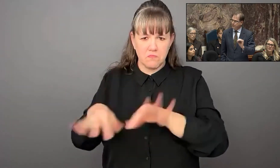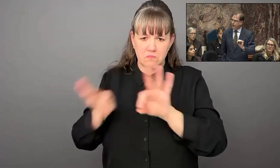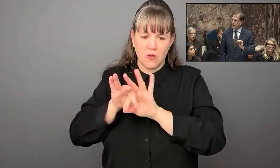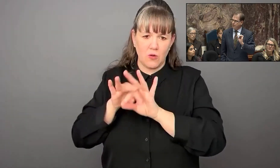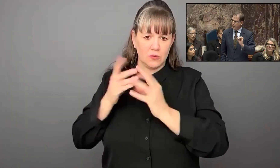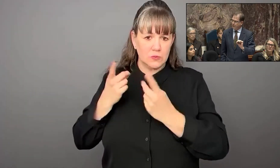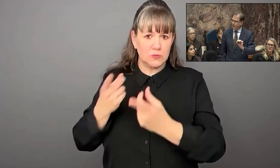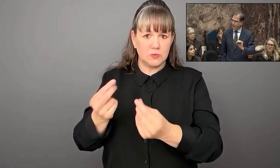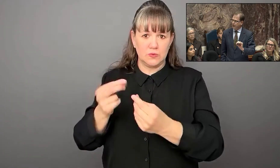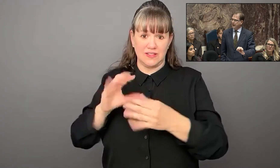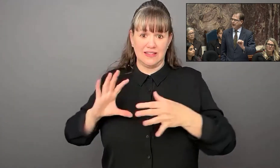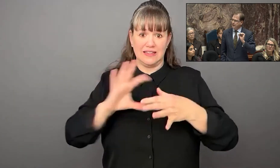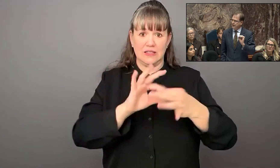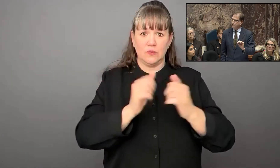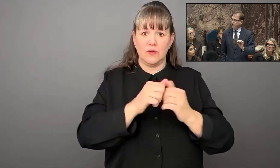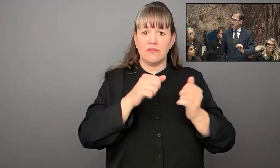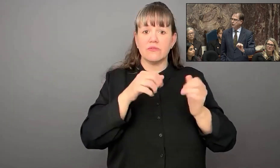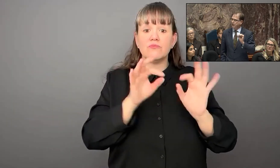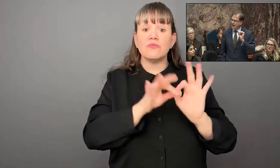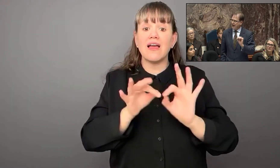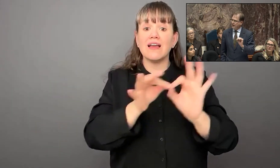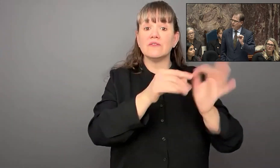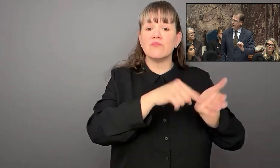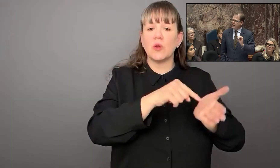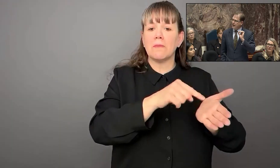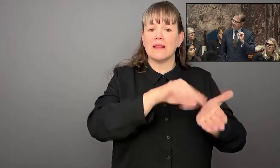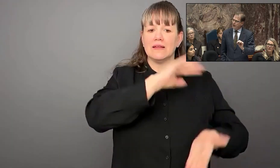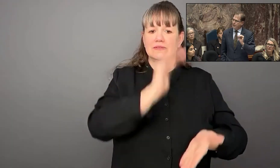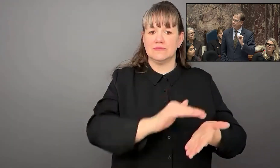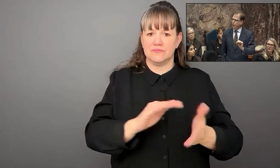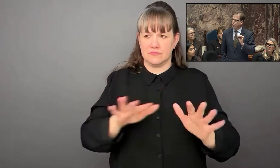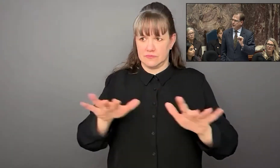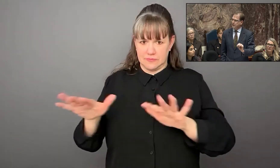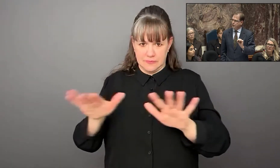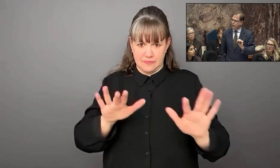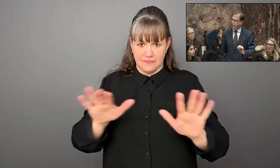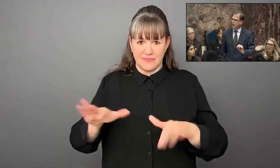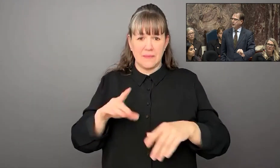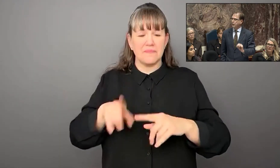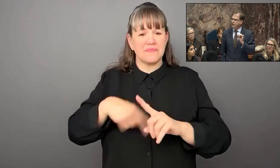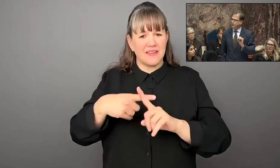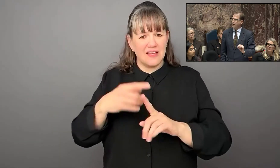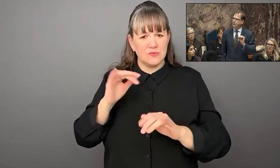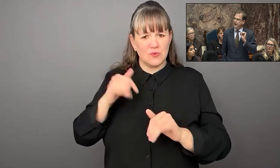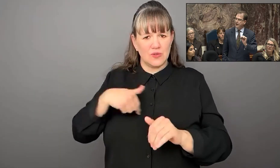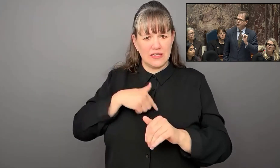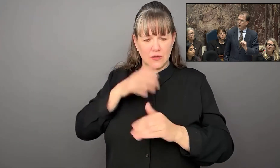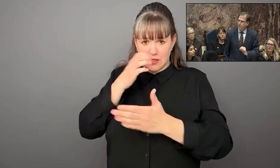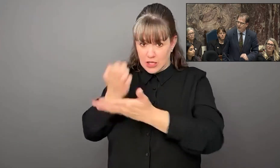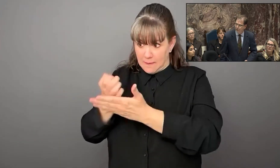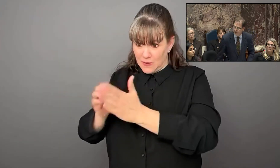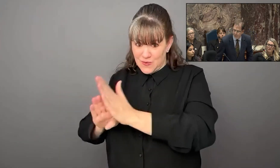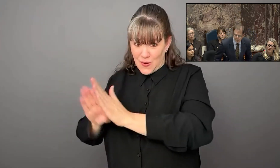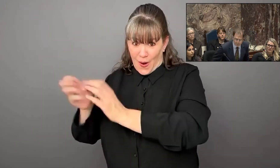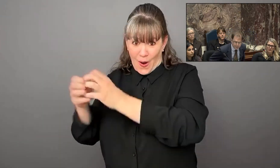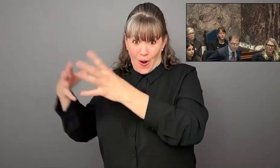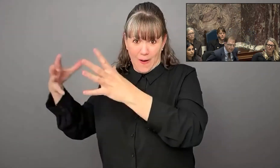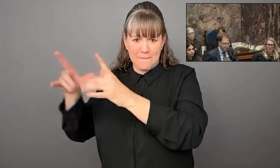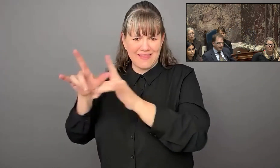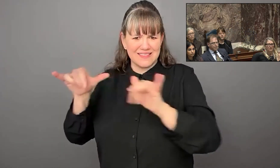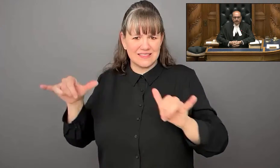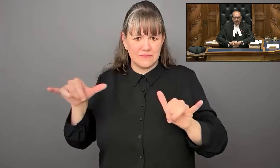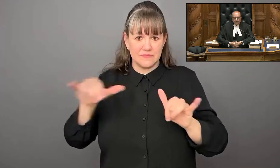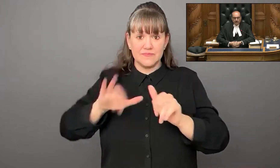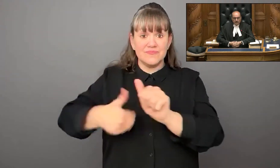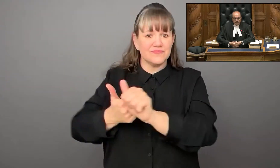of people in our province and linked to the clean economic growth we need to do to create jobs everywhere in BC.